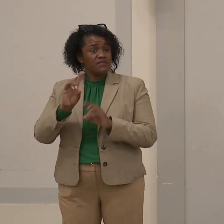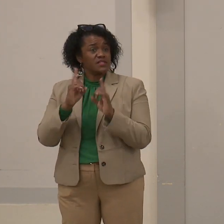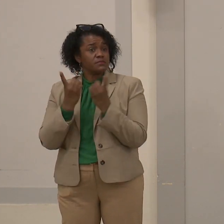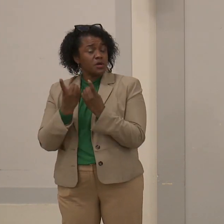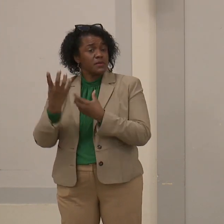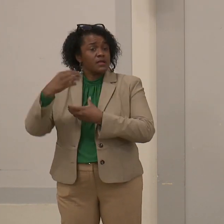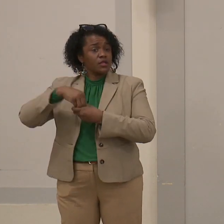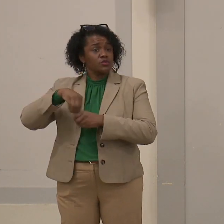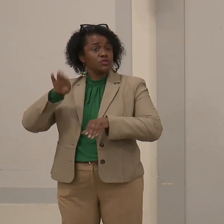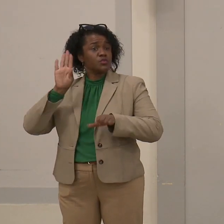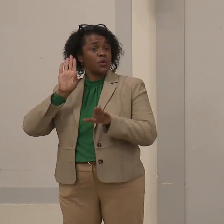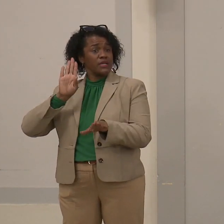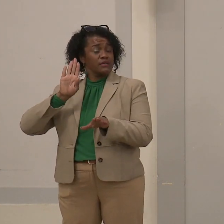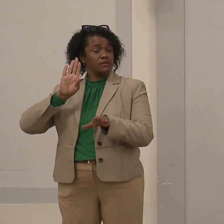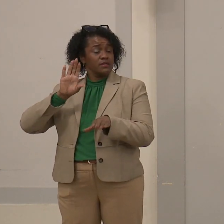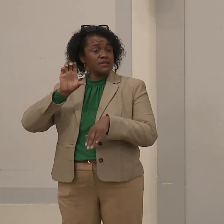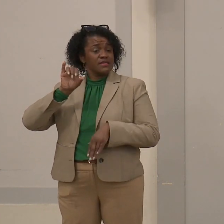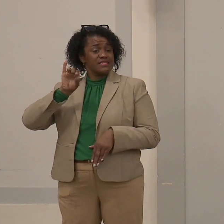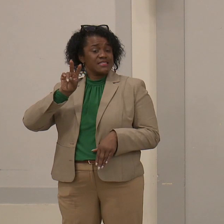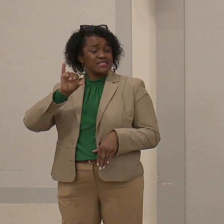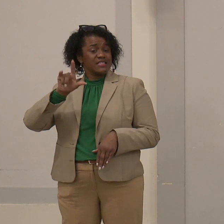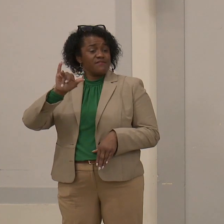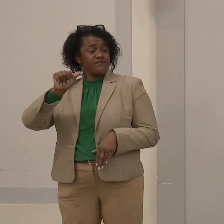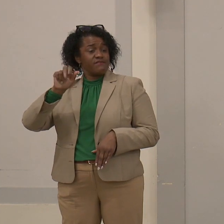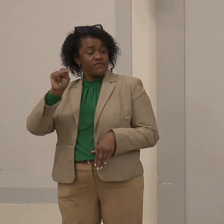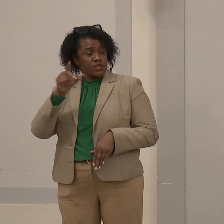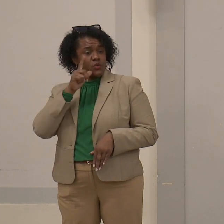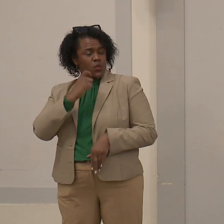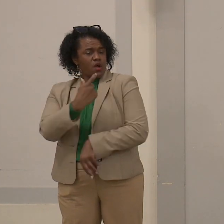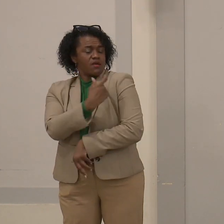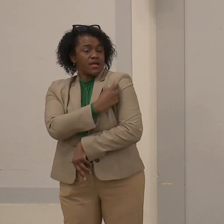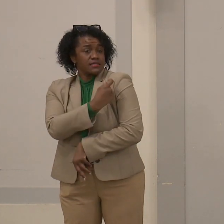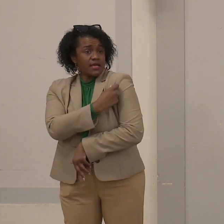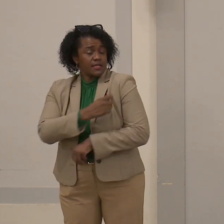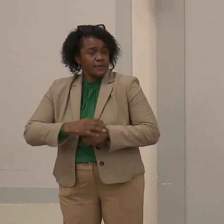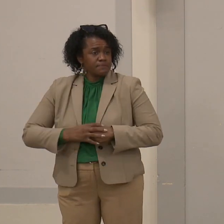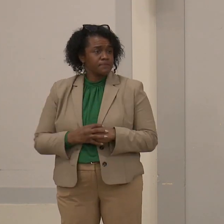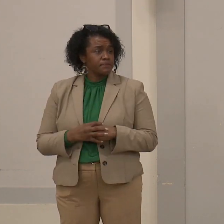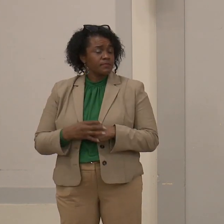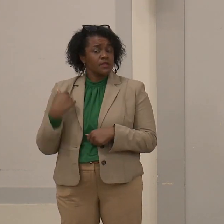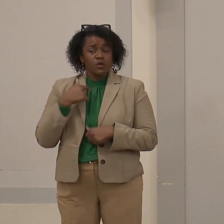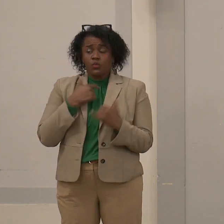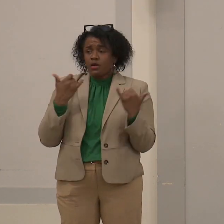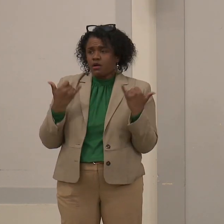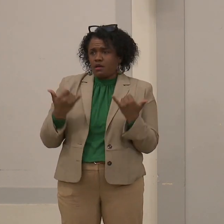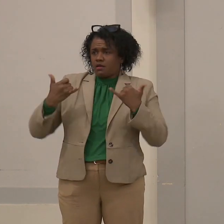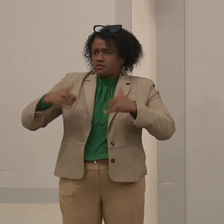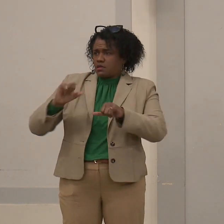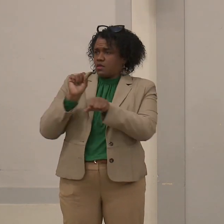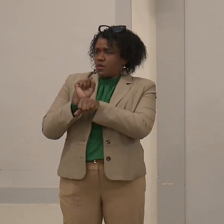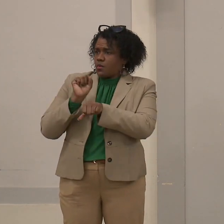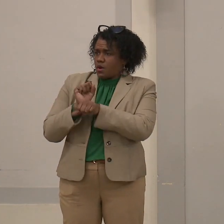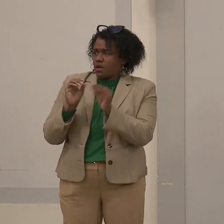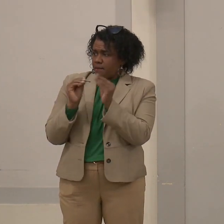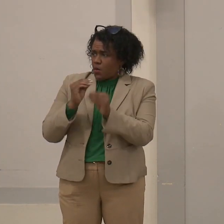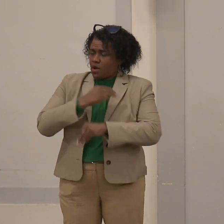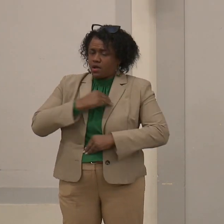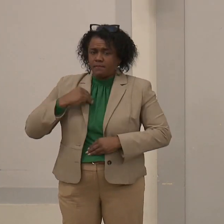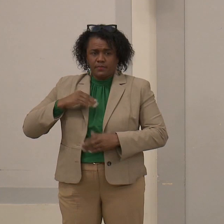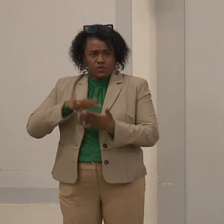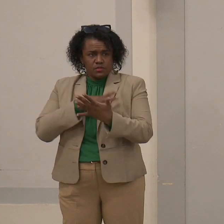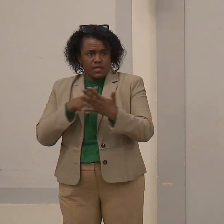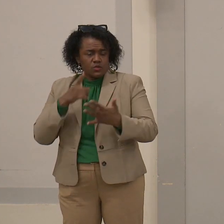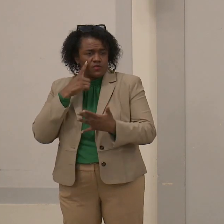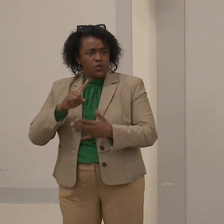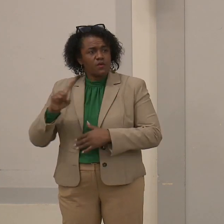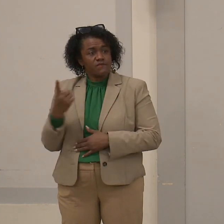include sworn and civilian members being vaccinated. And as we are still working to get more members scheduled for the